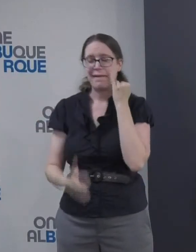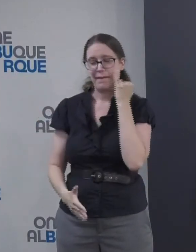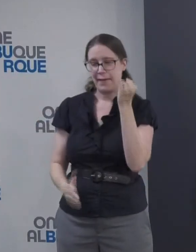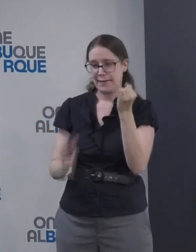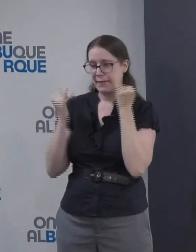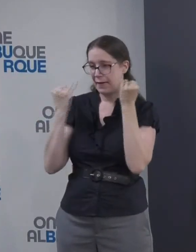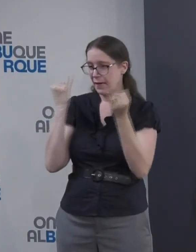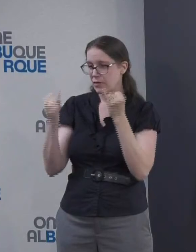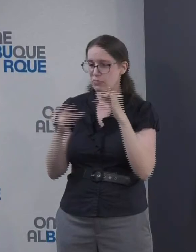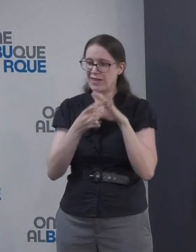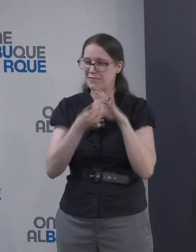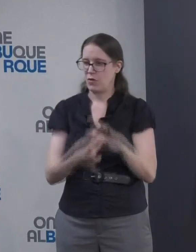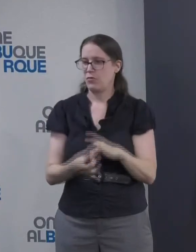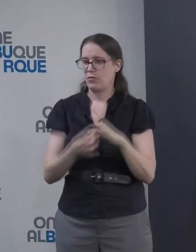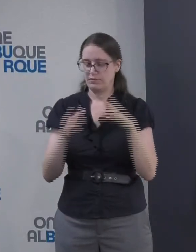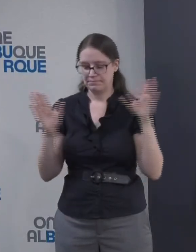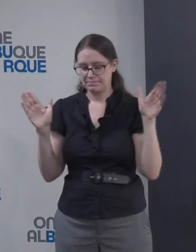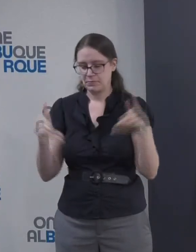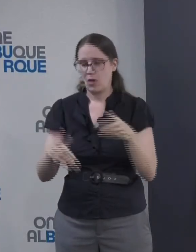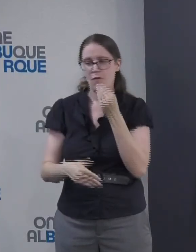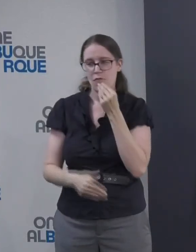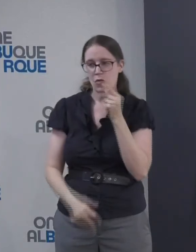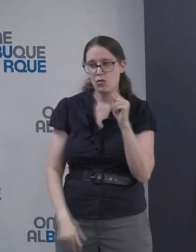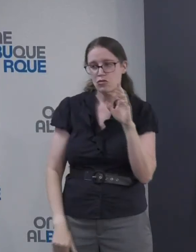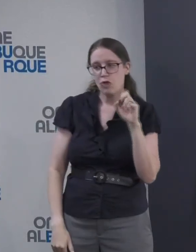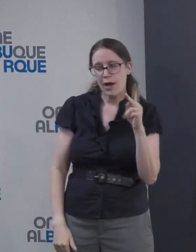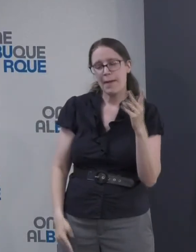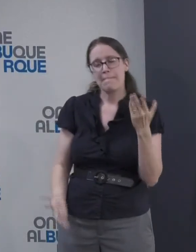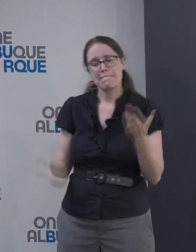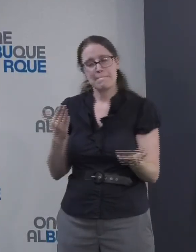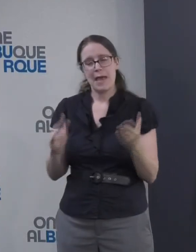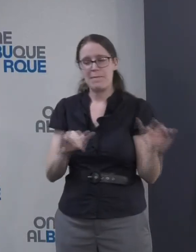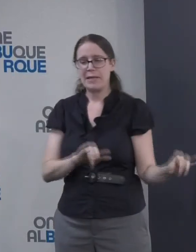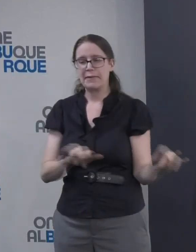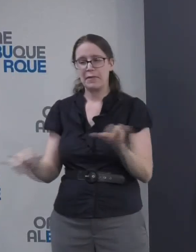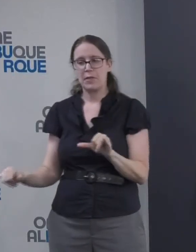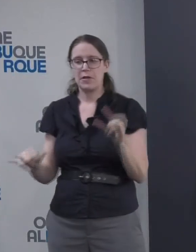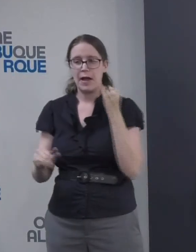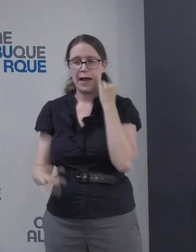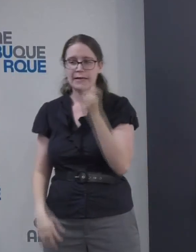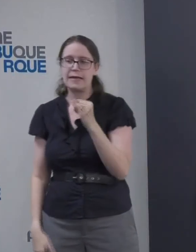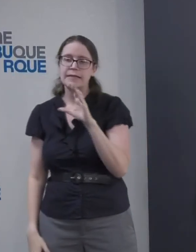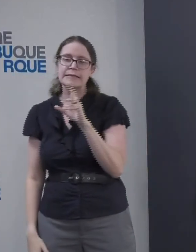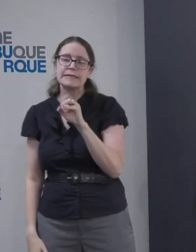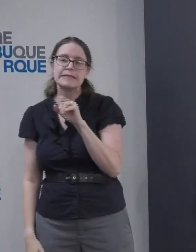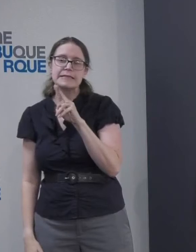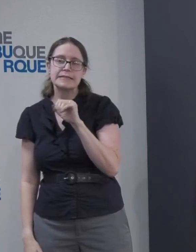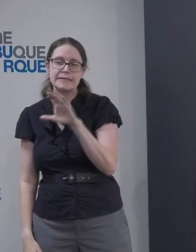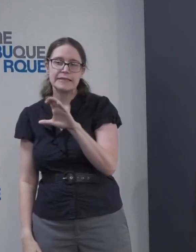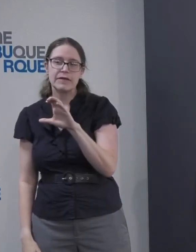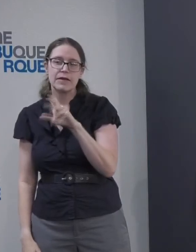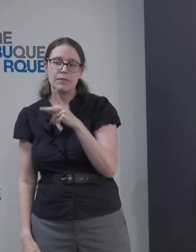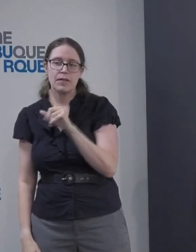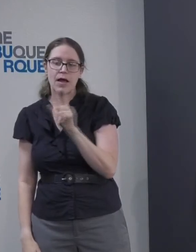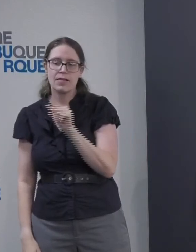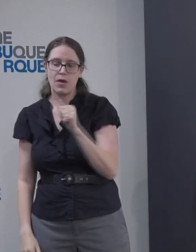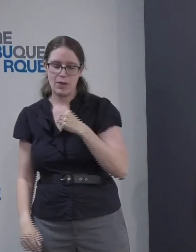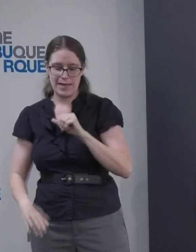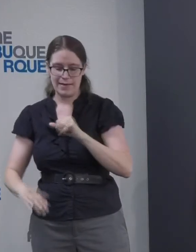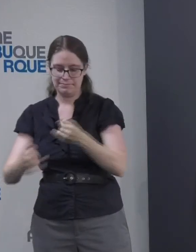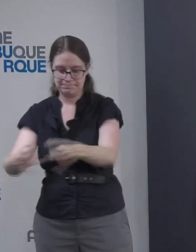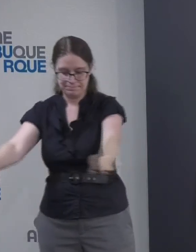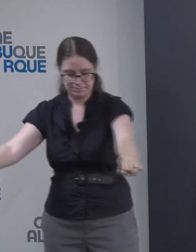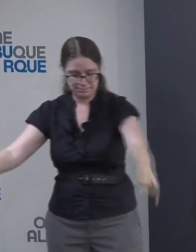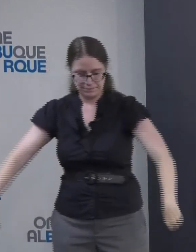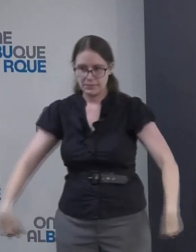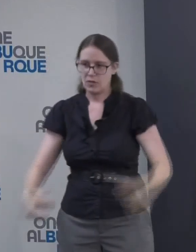would really be around food trucks. It'd probably be similar for Civic Plaza, where we can actually regulate the social distancing and so forth. I think the